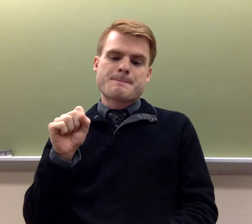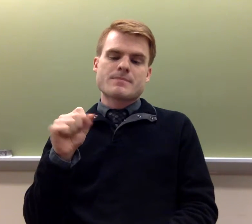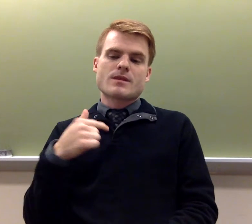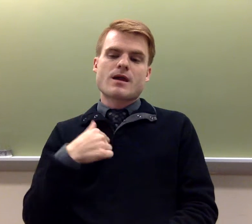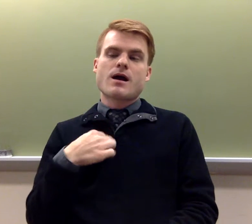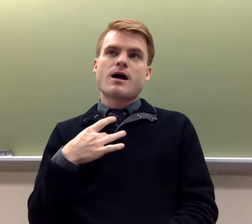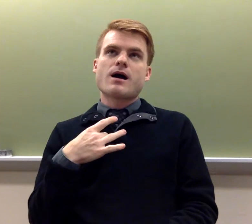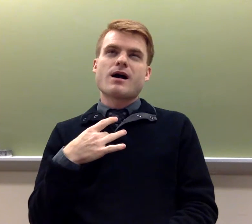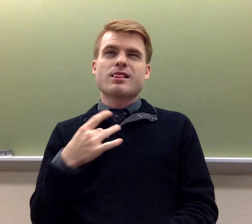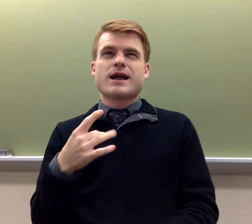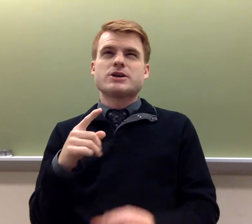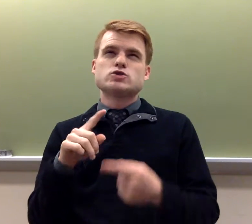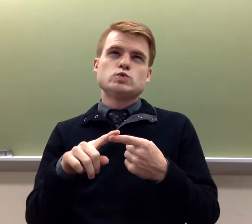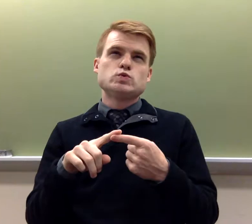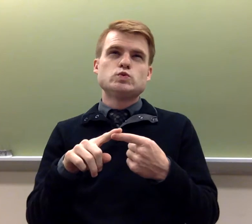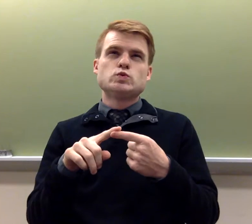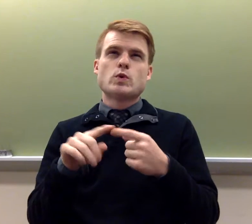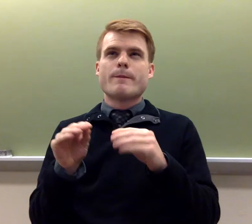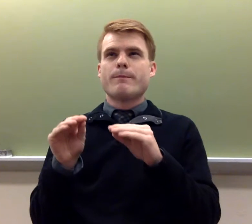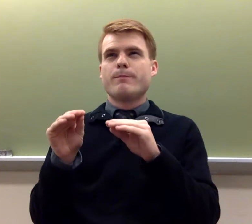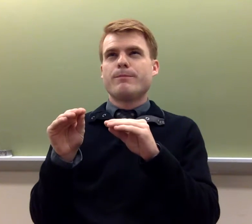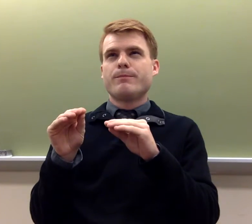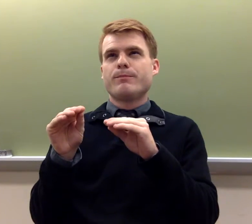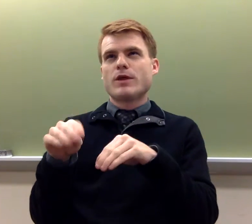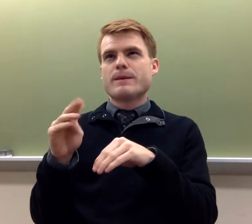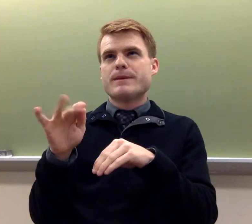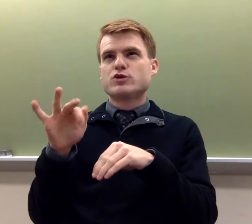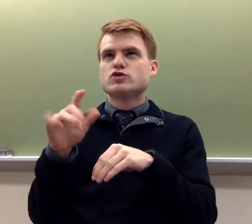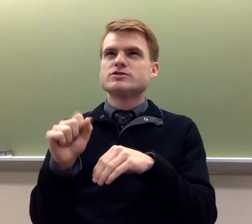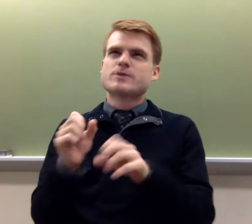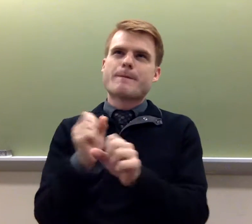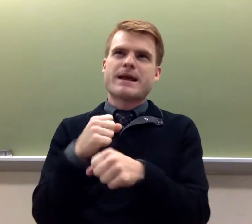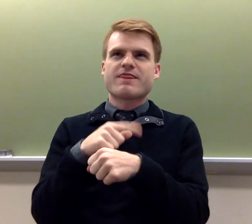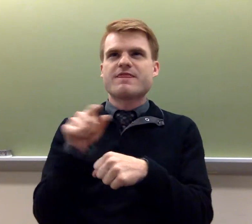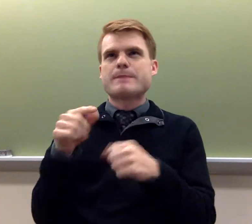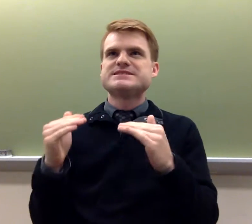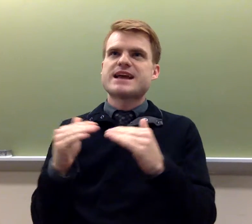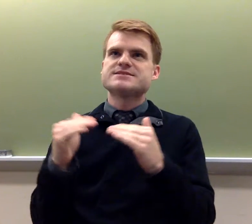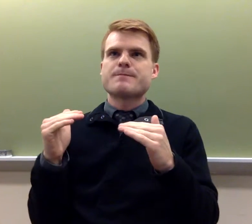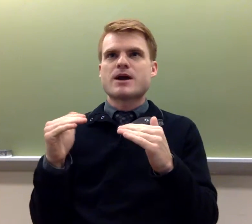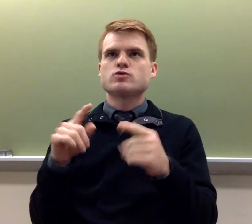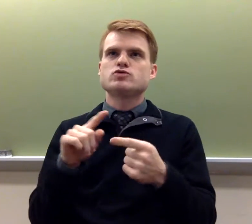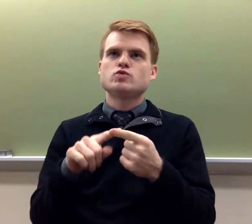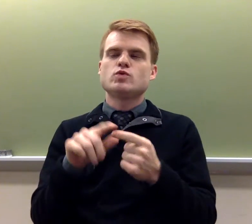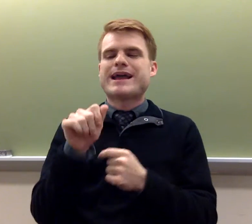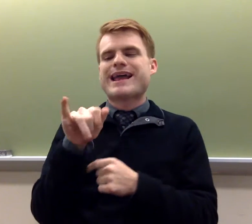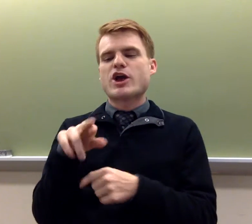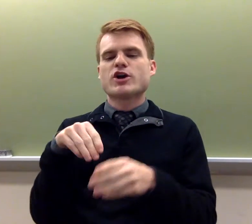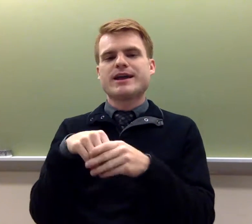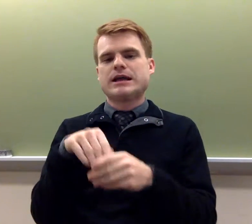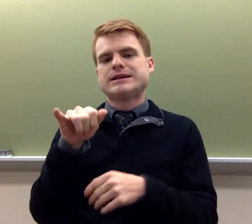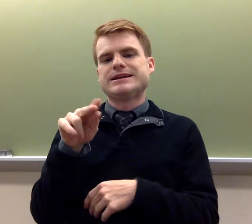to put the minerals or make them tantamount to air in an inner tube. If I can't get